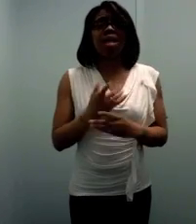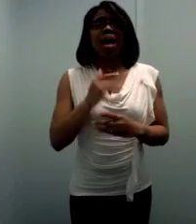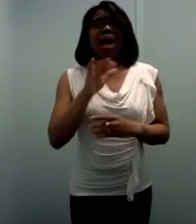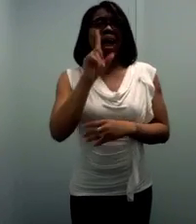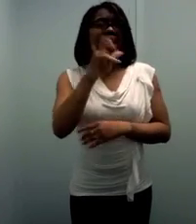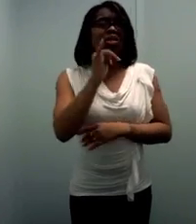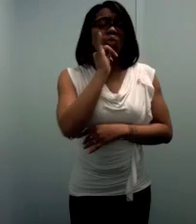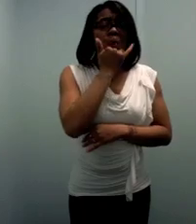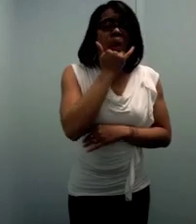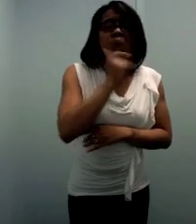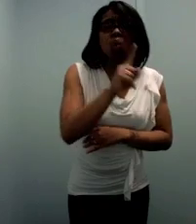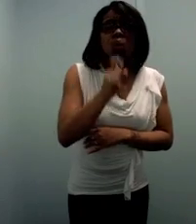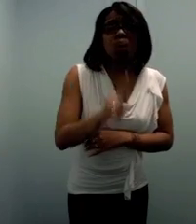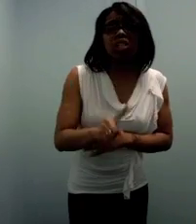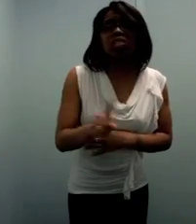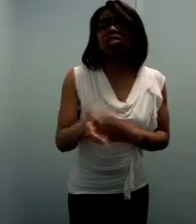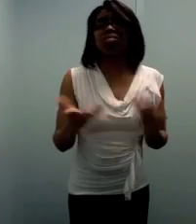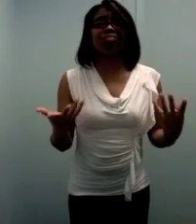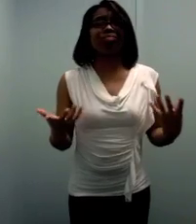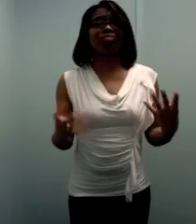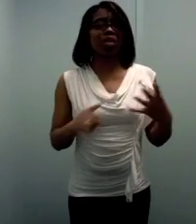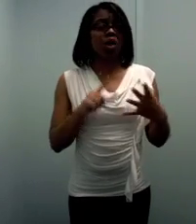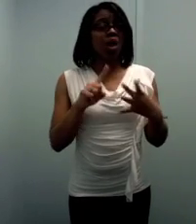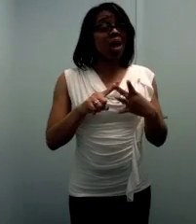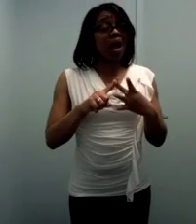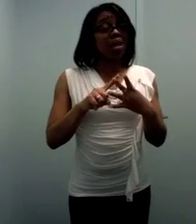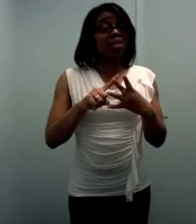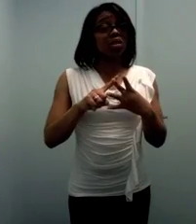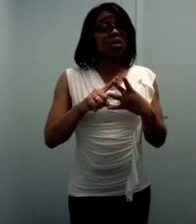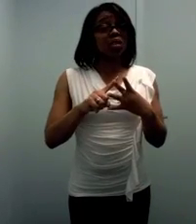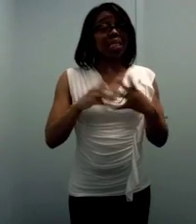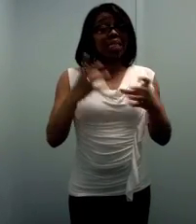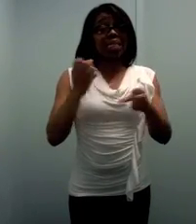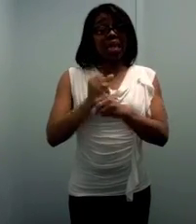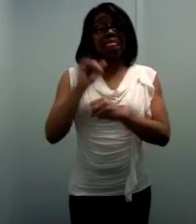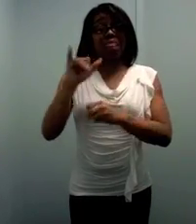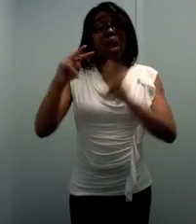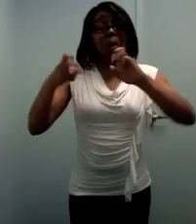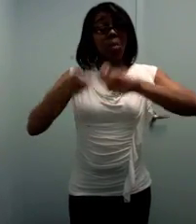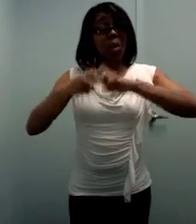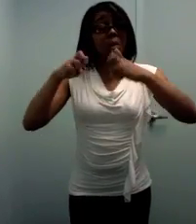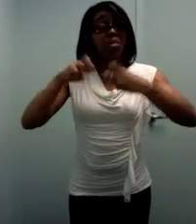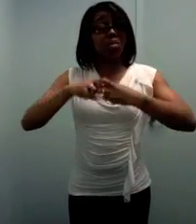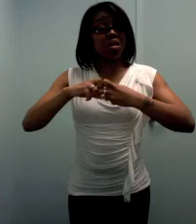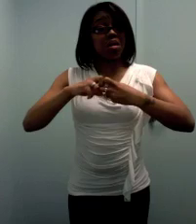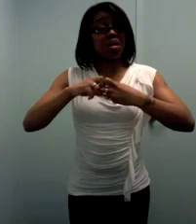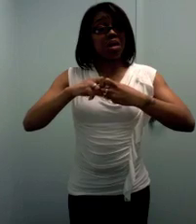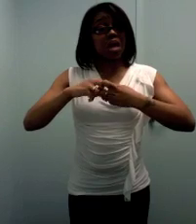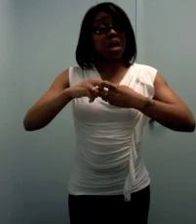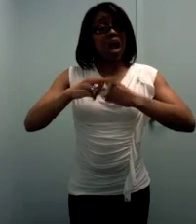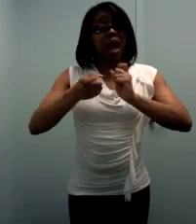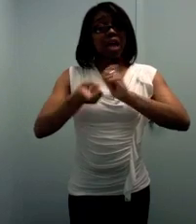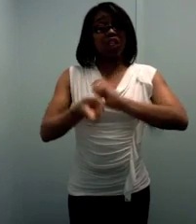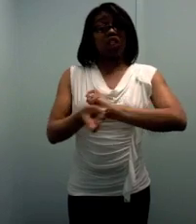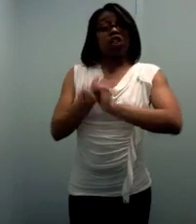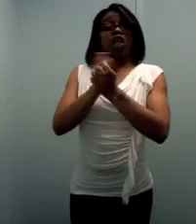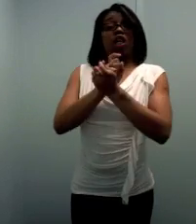for others. So the next thing is take that problem and turn it from a real-world problem into a sort of math